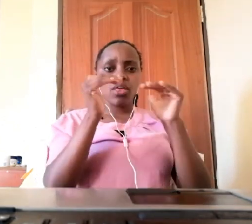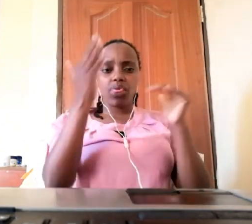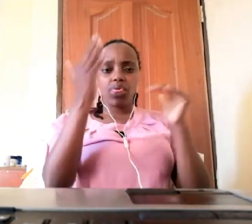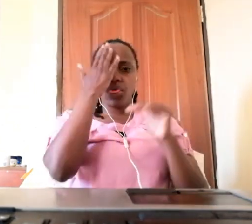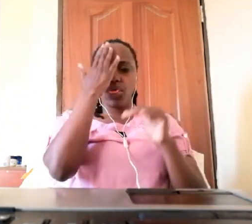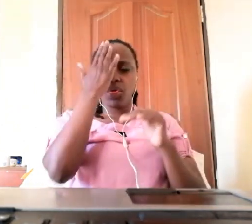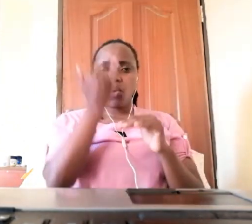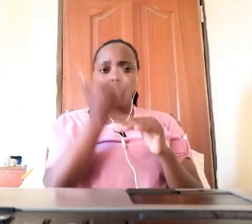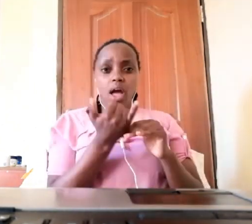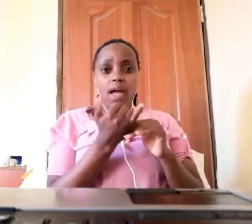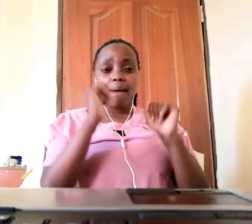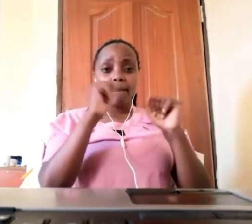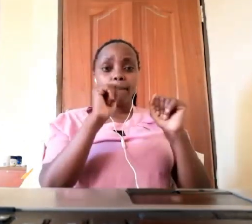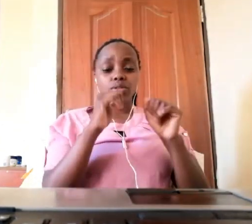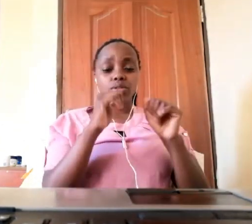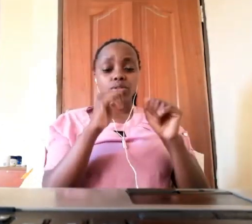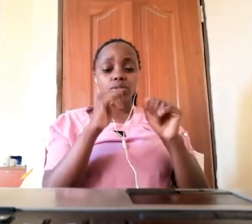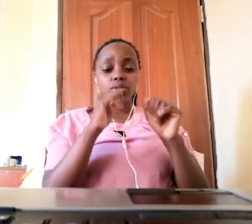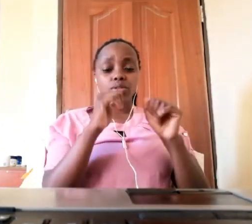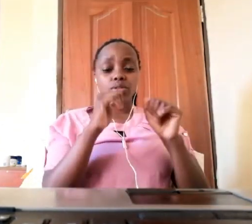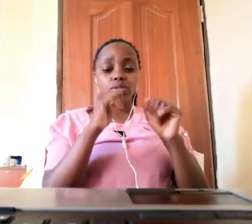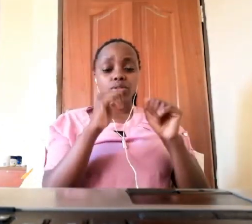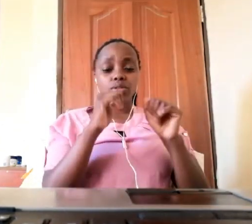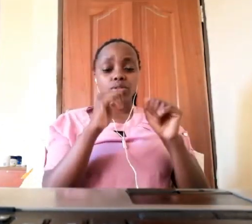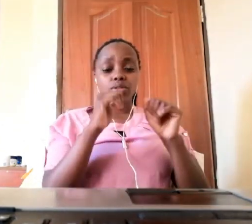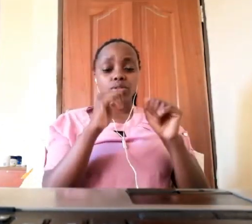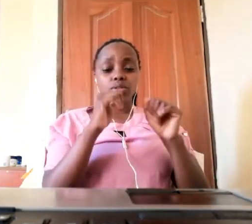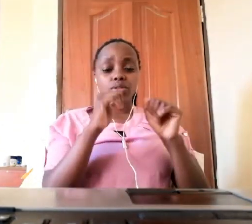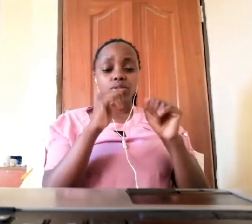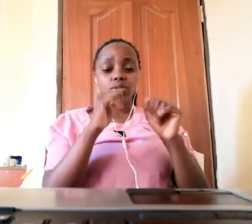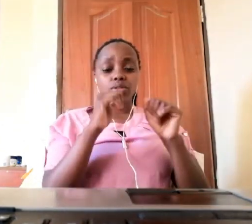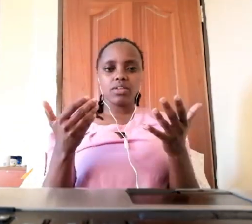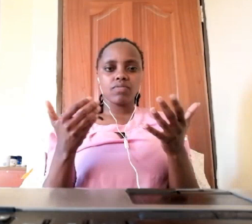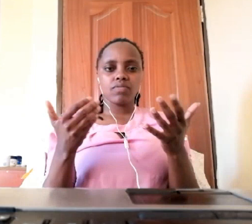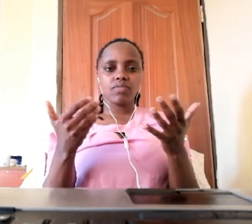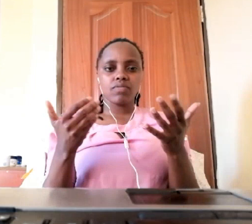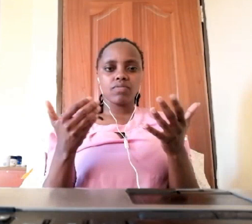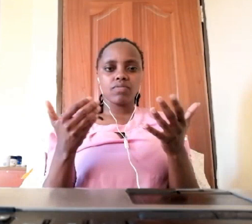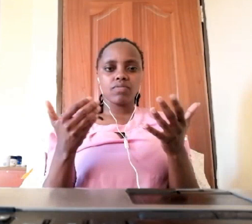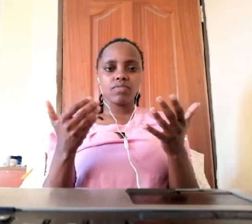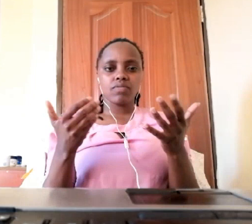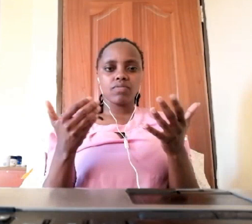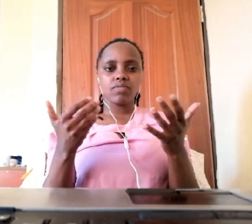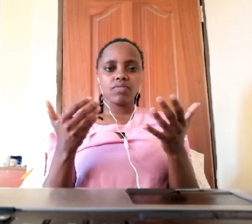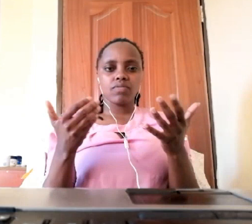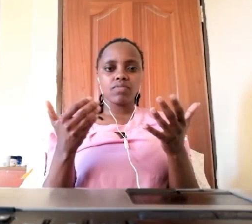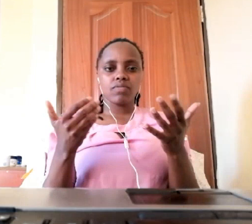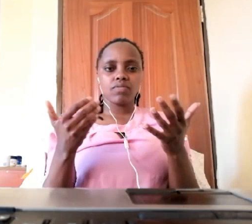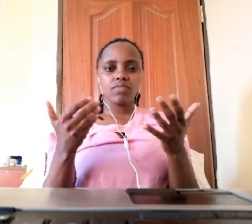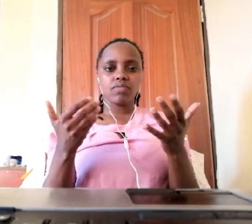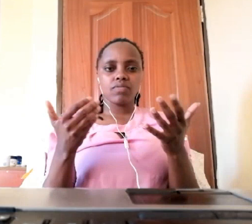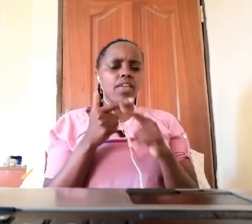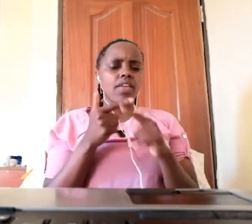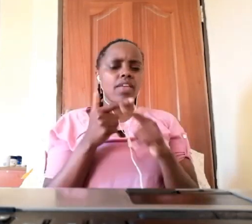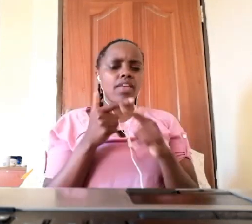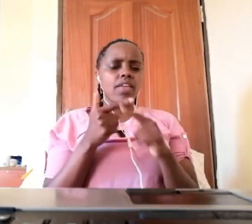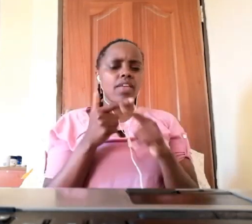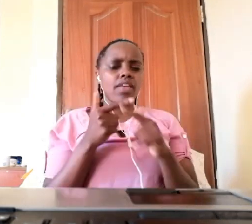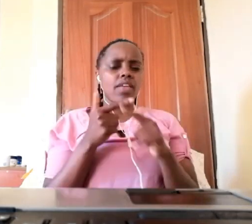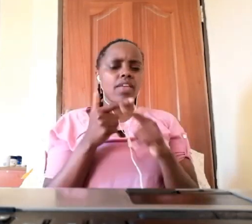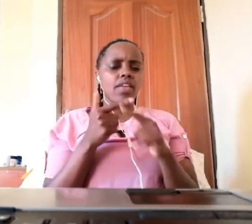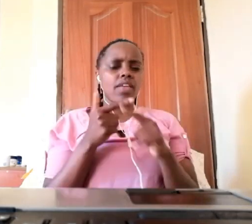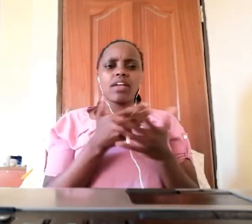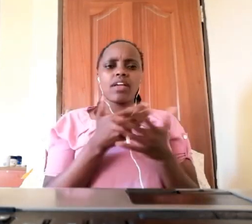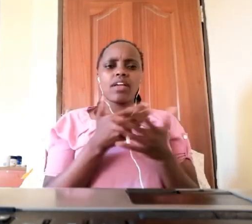are able to report and they don't face any unnecessary roadblocks along the way? And then any other issue